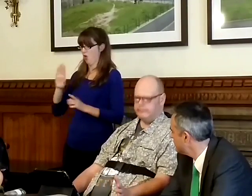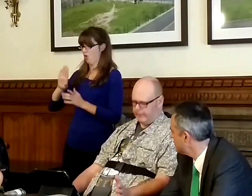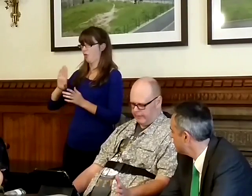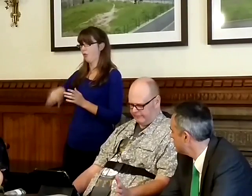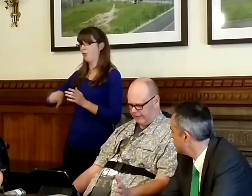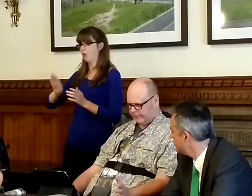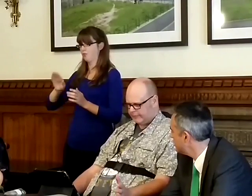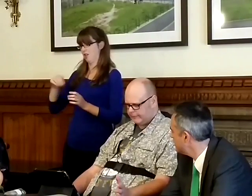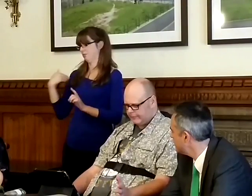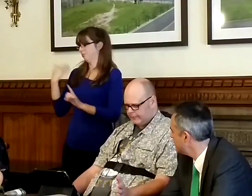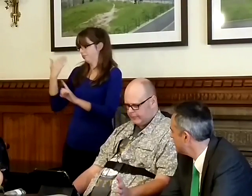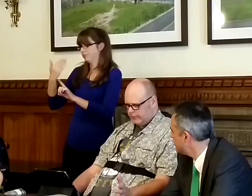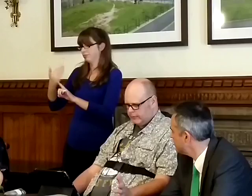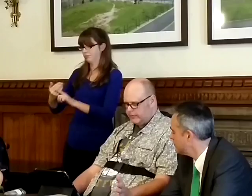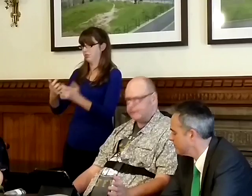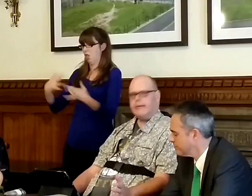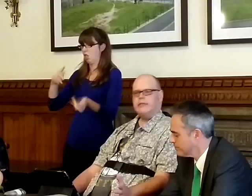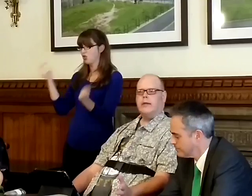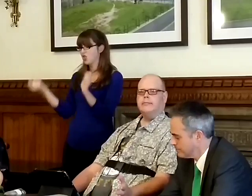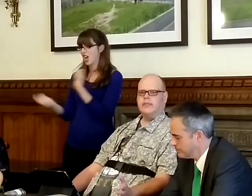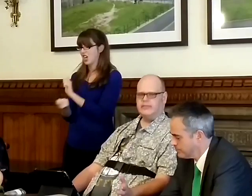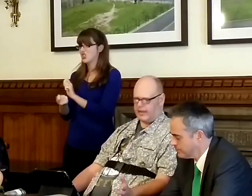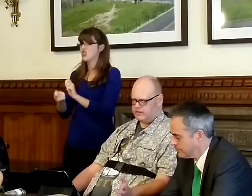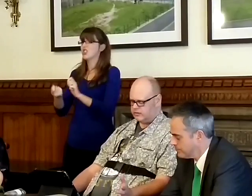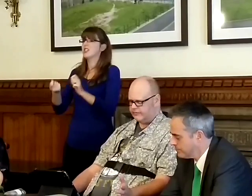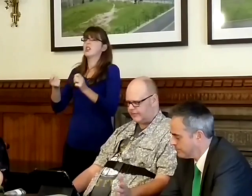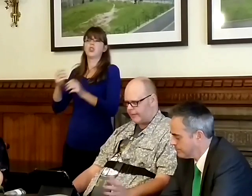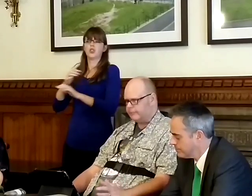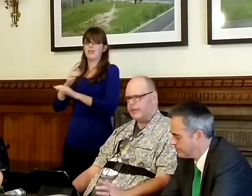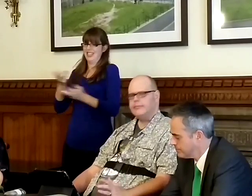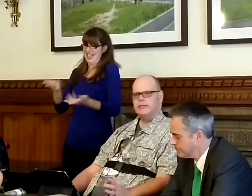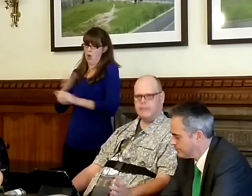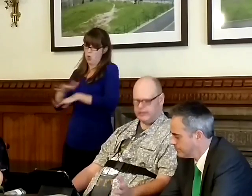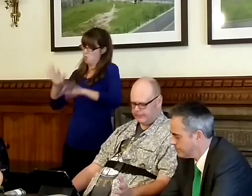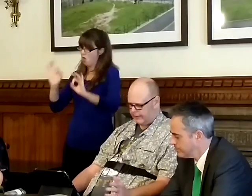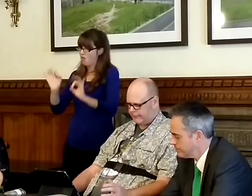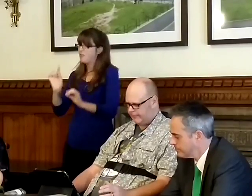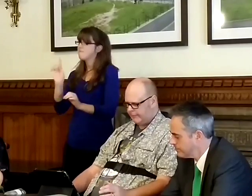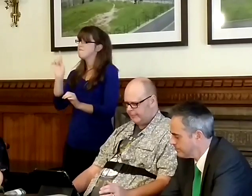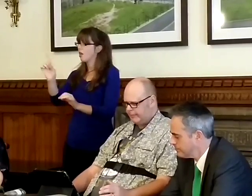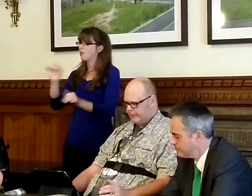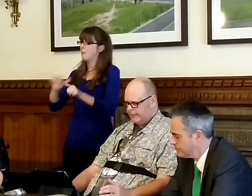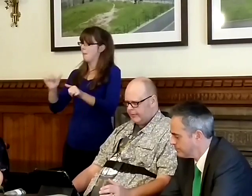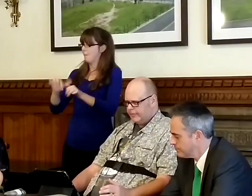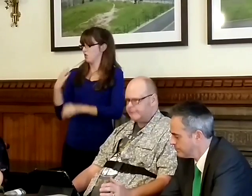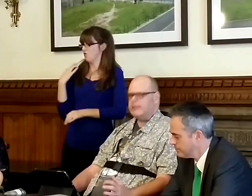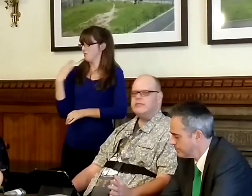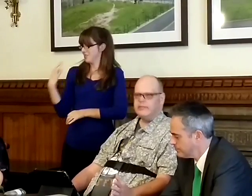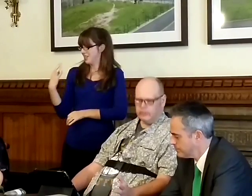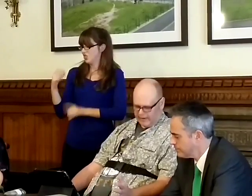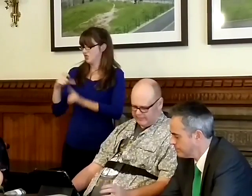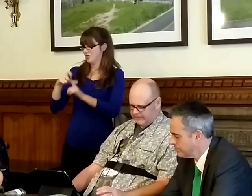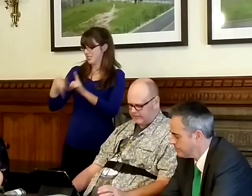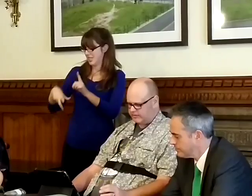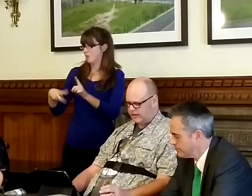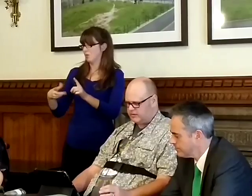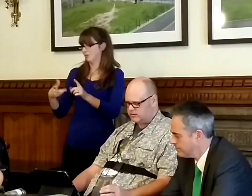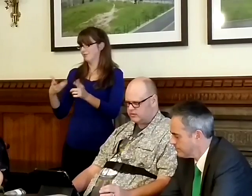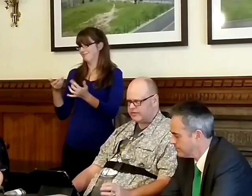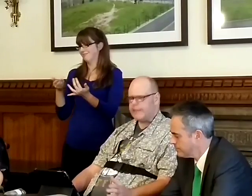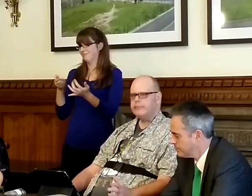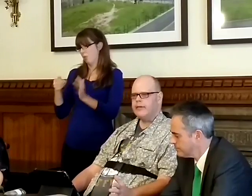Although far from perfect, there's better representation of disabled people in the media. There's been civil